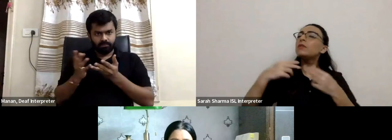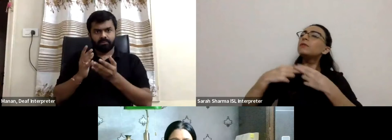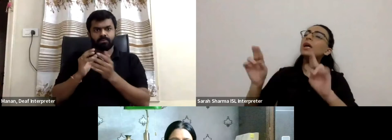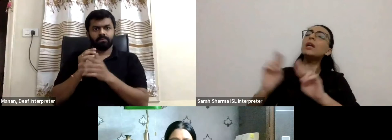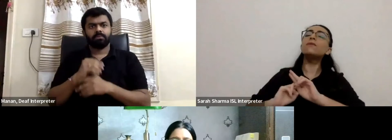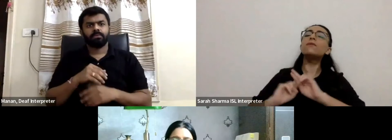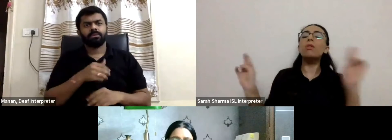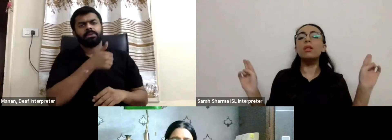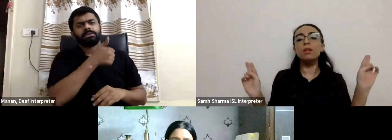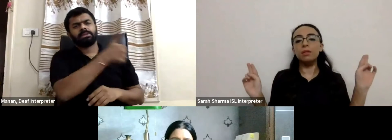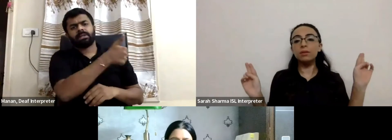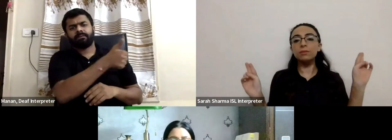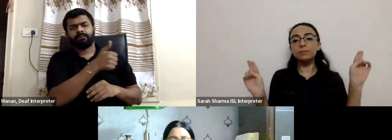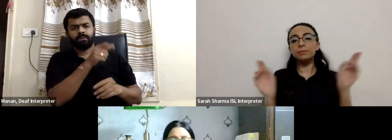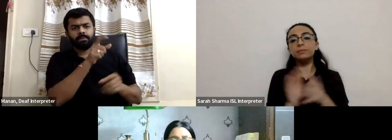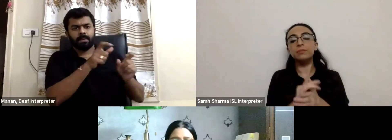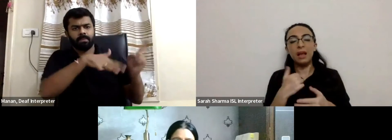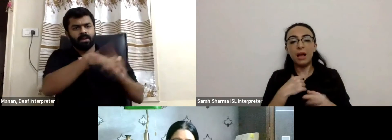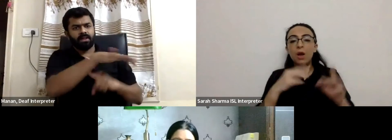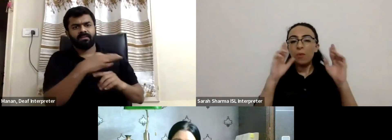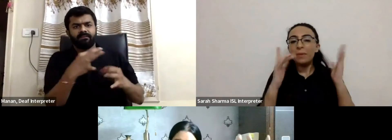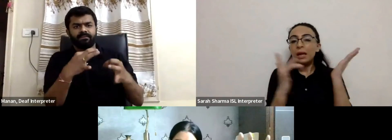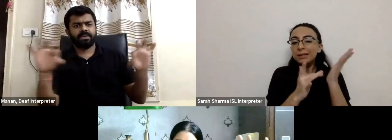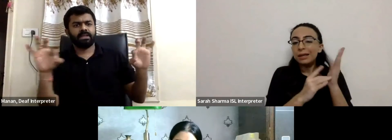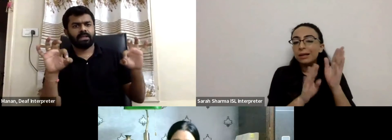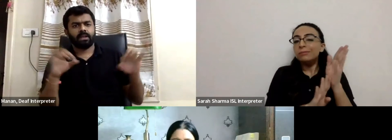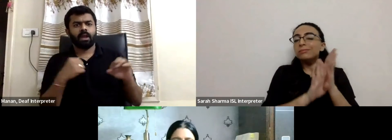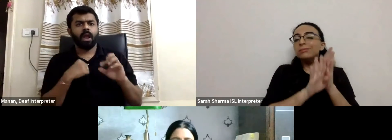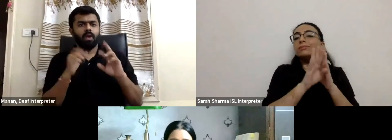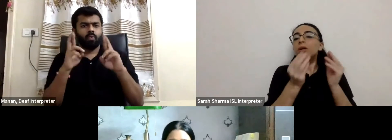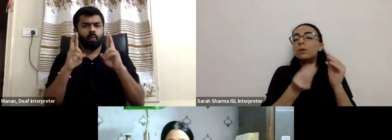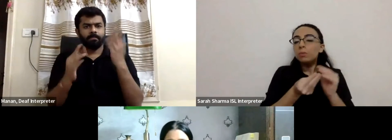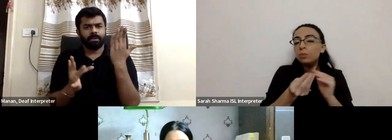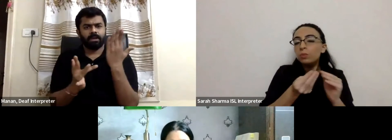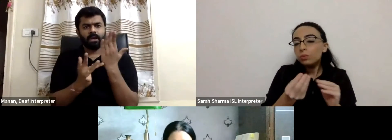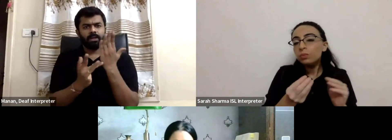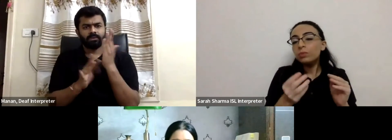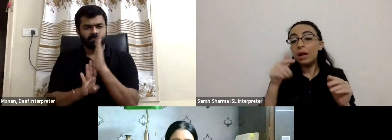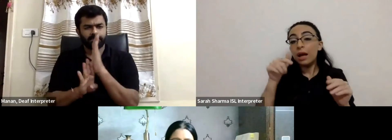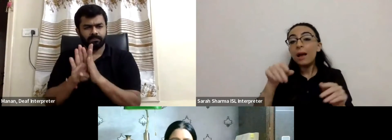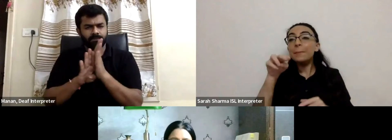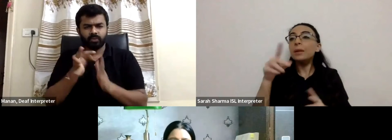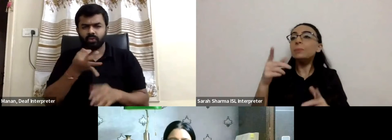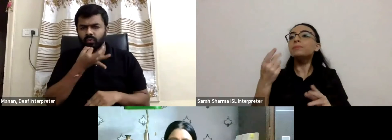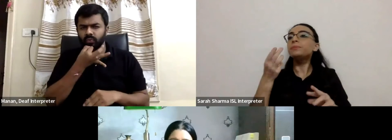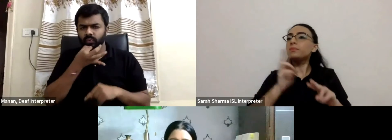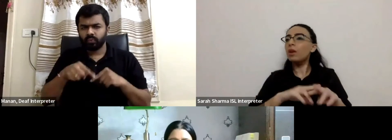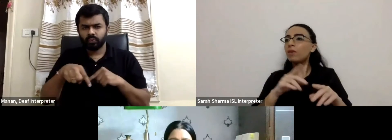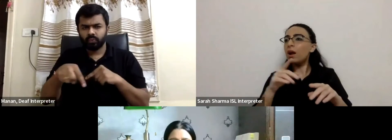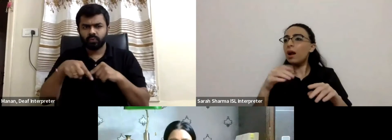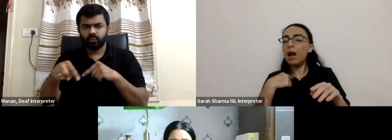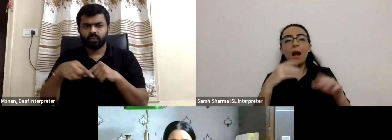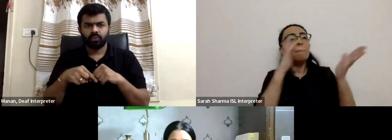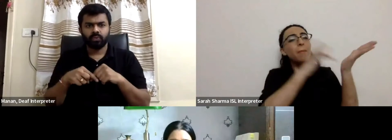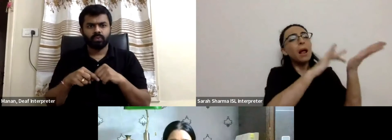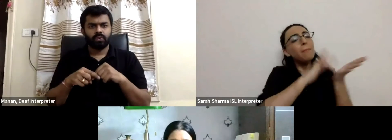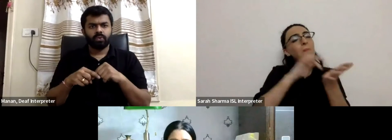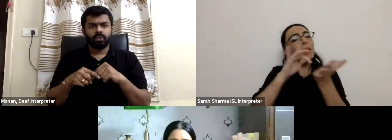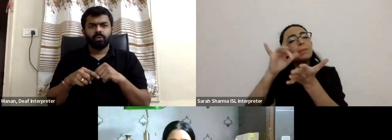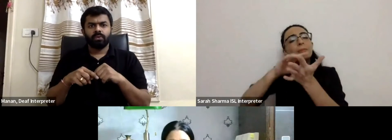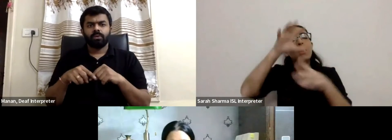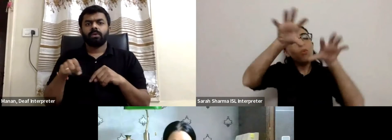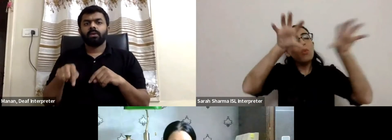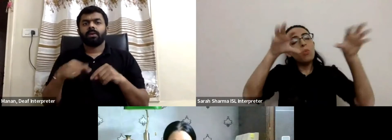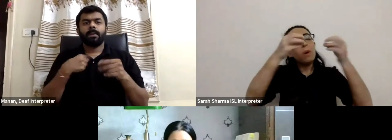apply some technology, as in these are mobility friendly clinics. We also want to